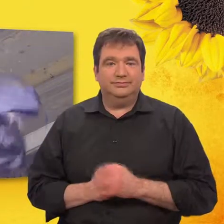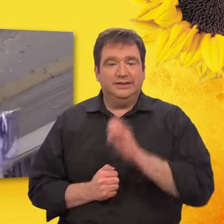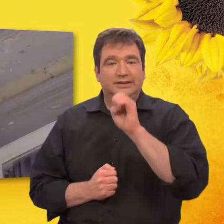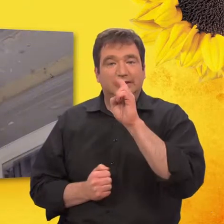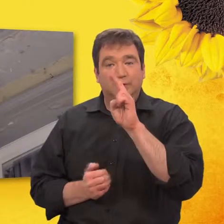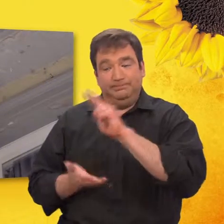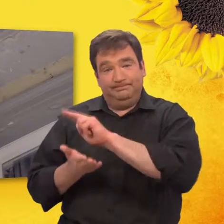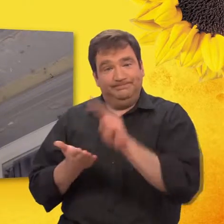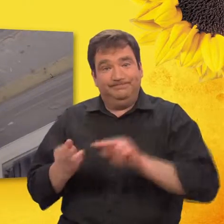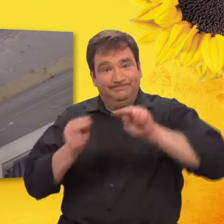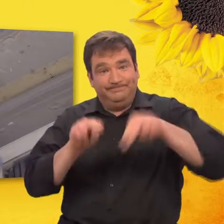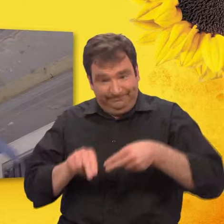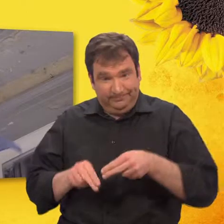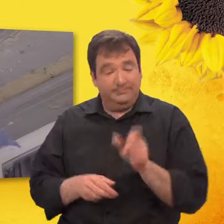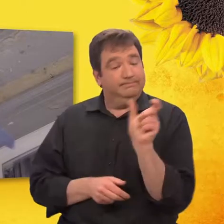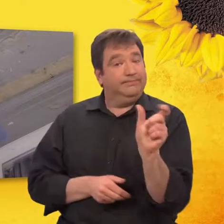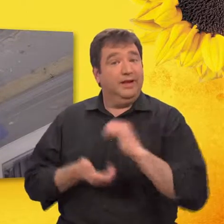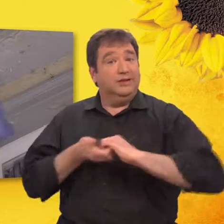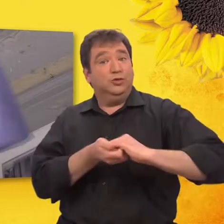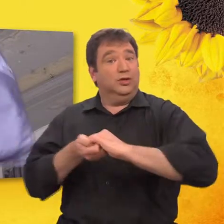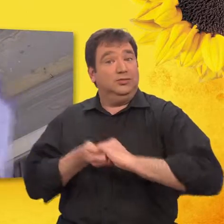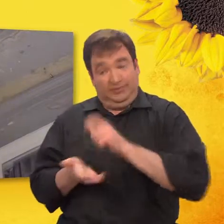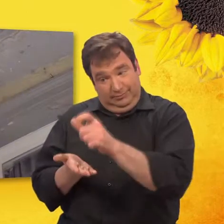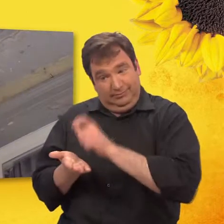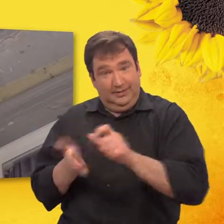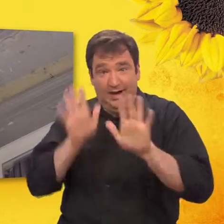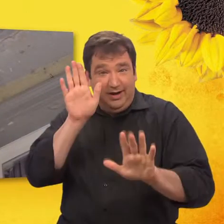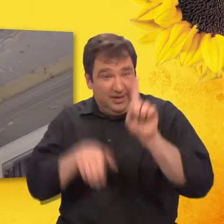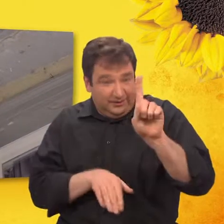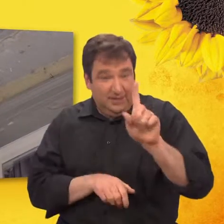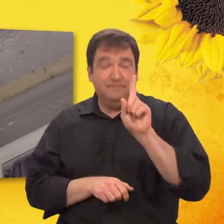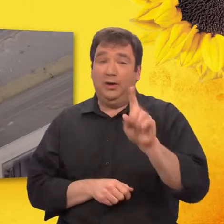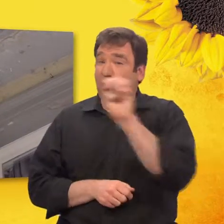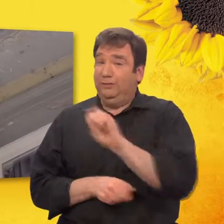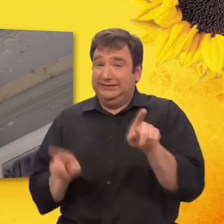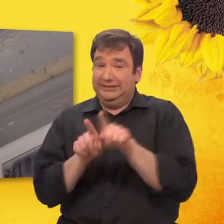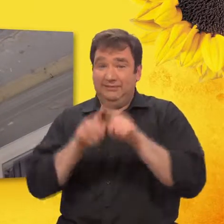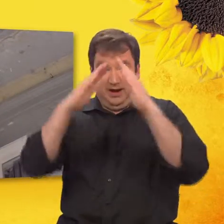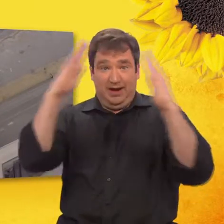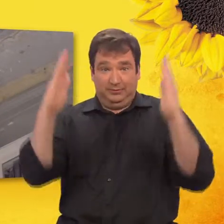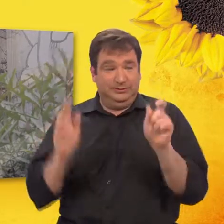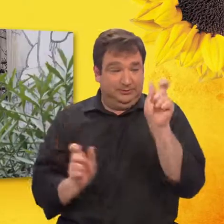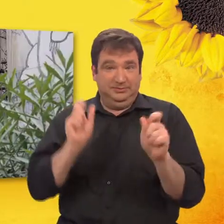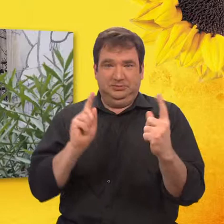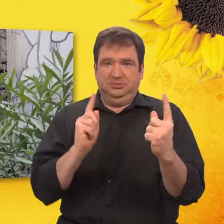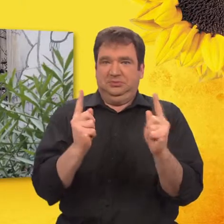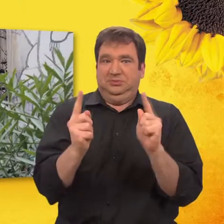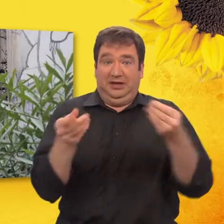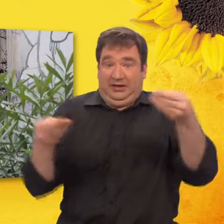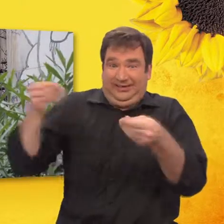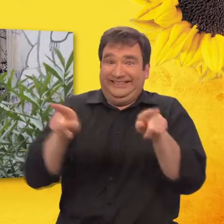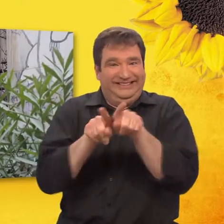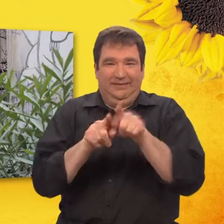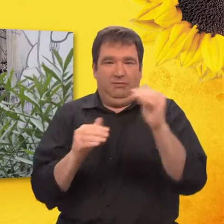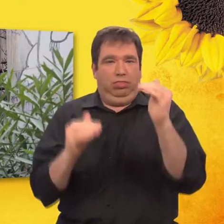The word solidarity is mentioned 11 times throughout the Union treaties. However, Europe lives like two wary